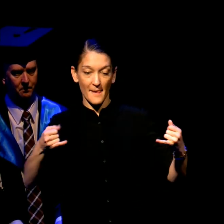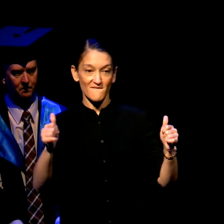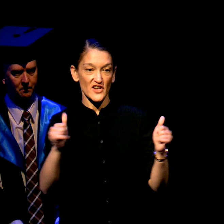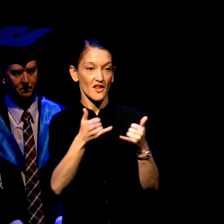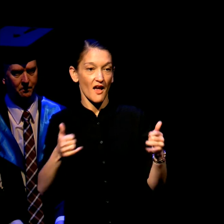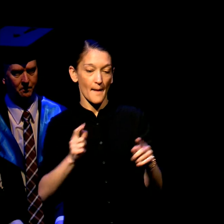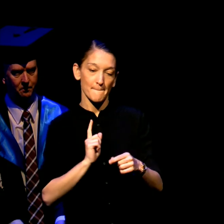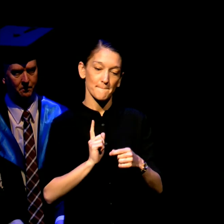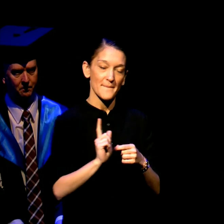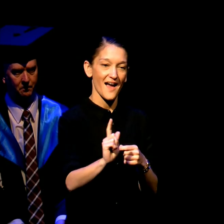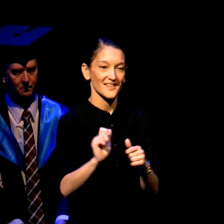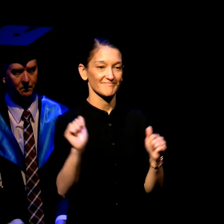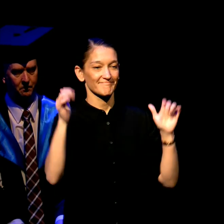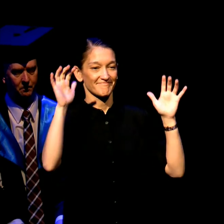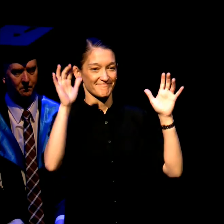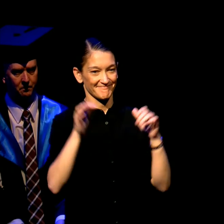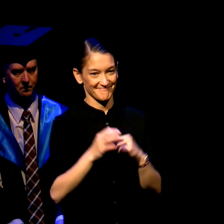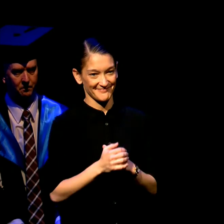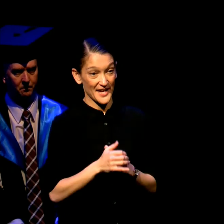line may have seemed a very